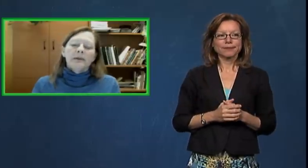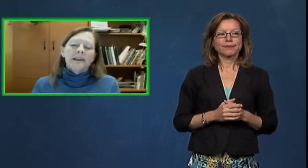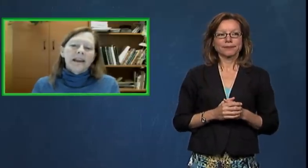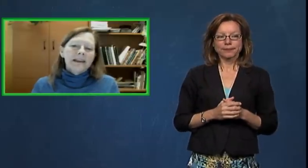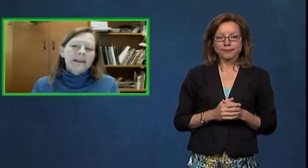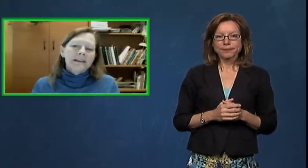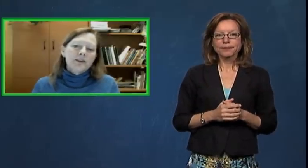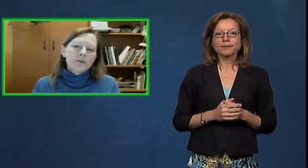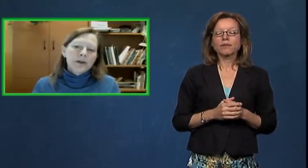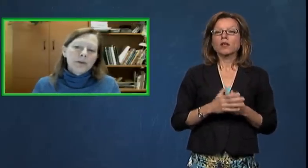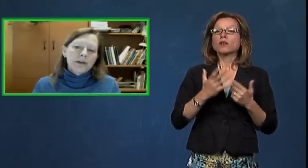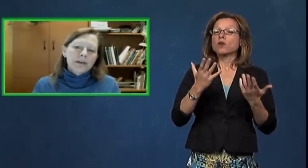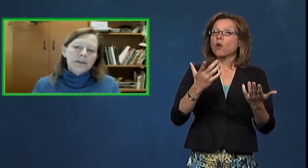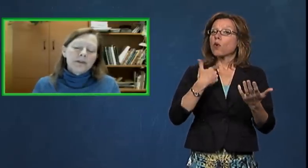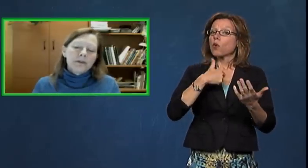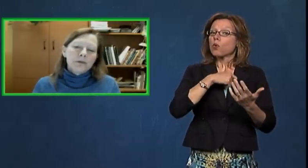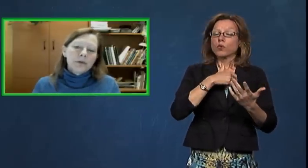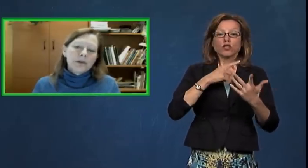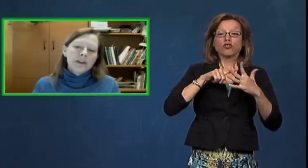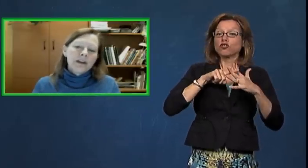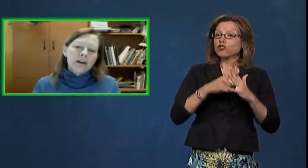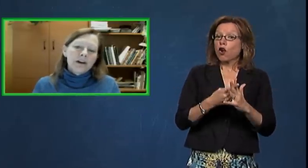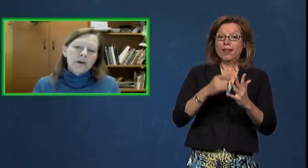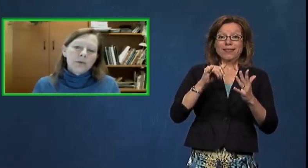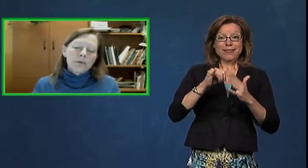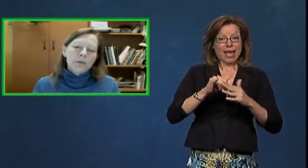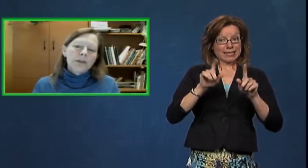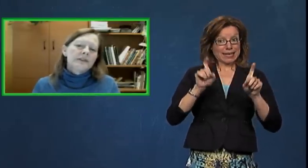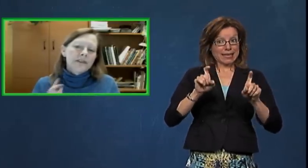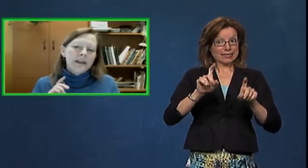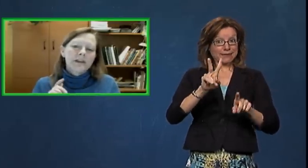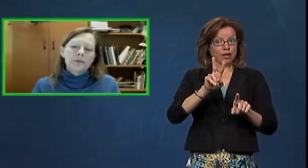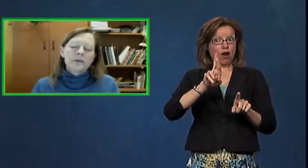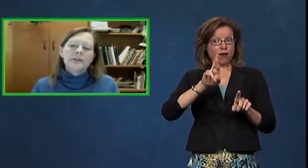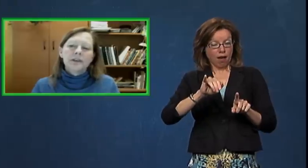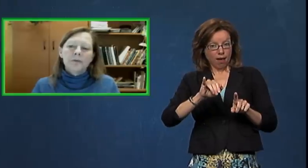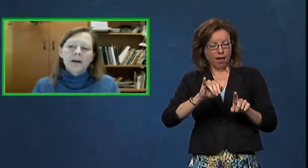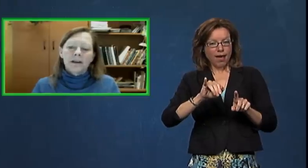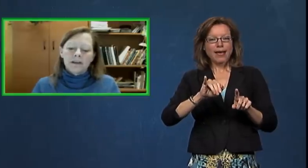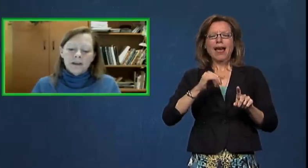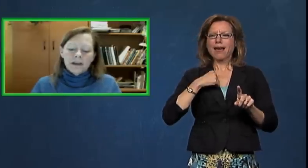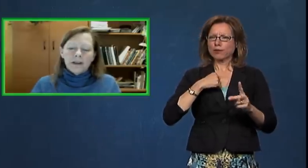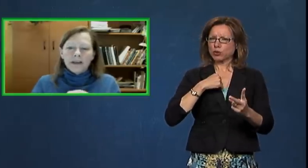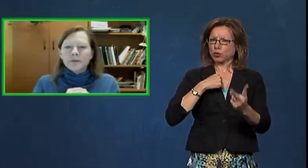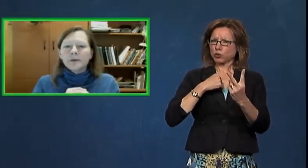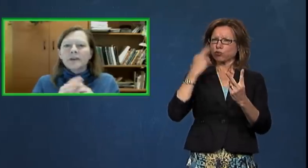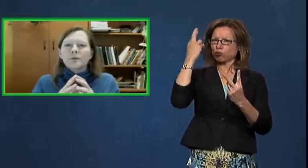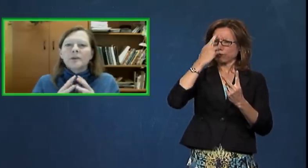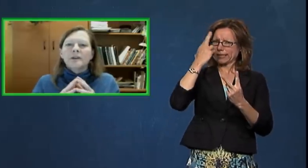We began that experiment with VR with a second reason in mind,